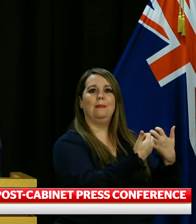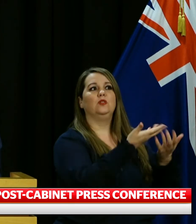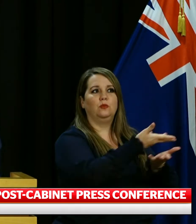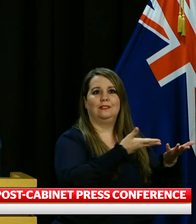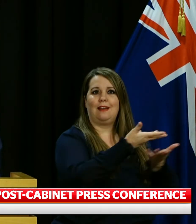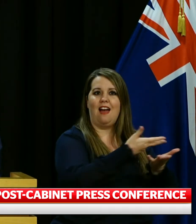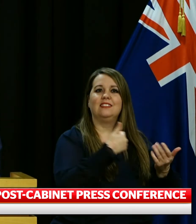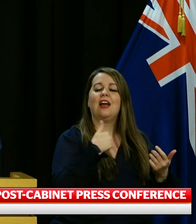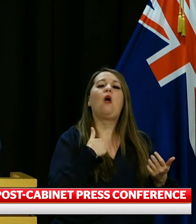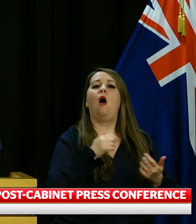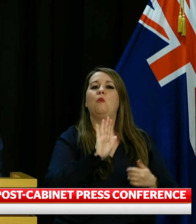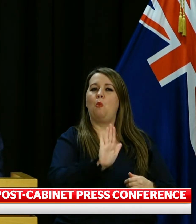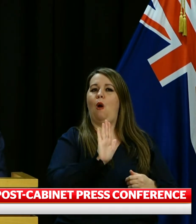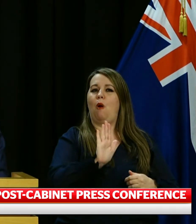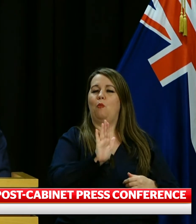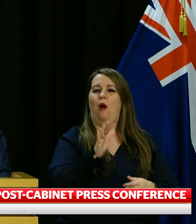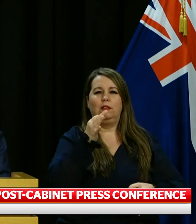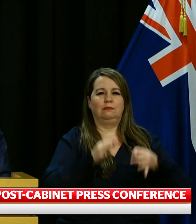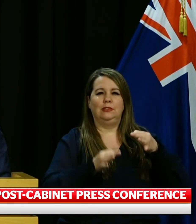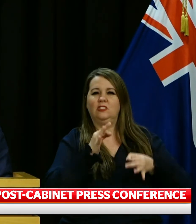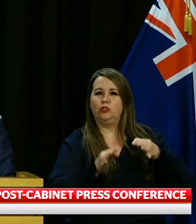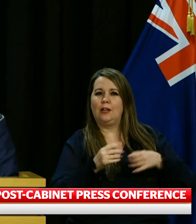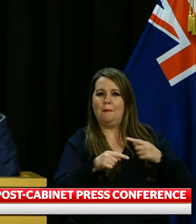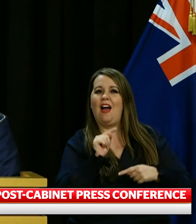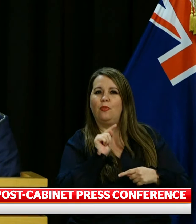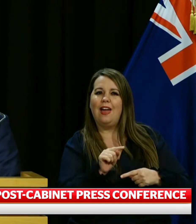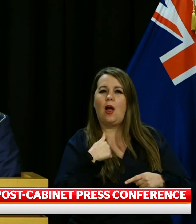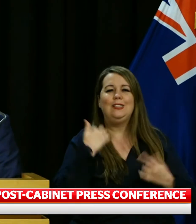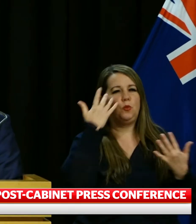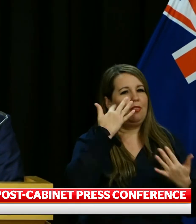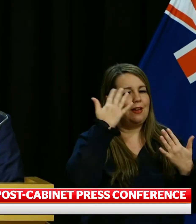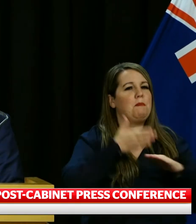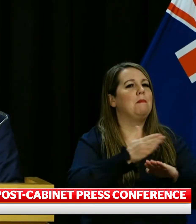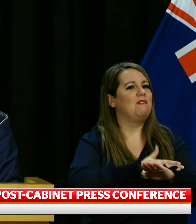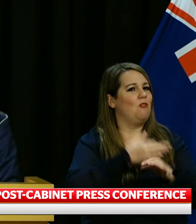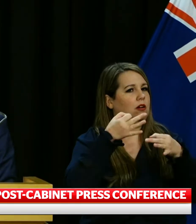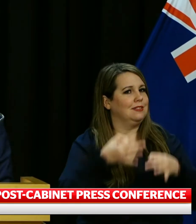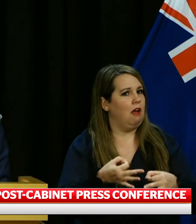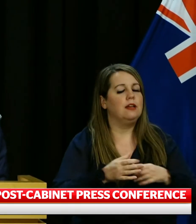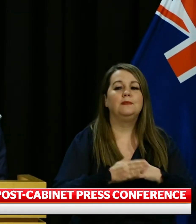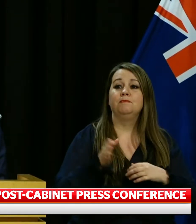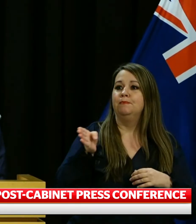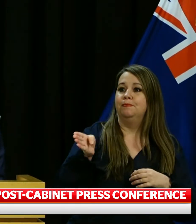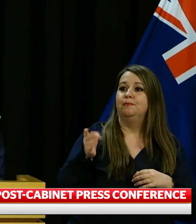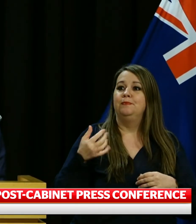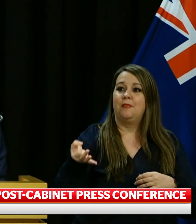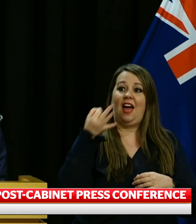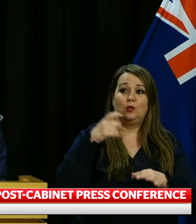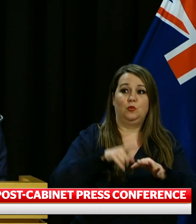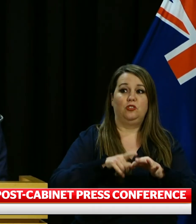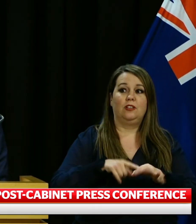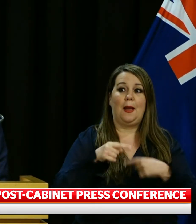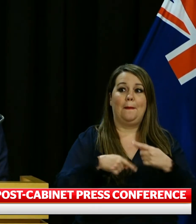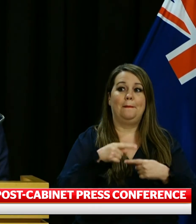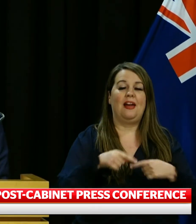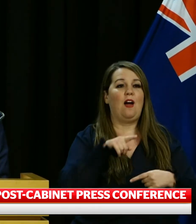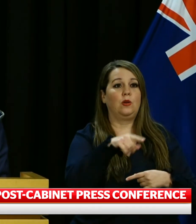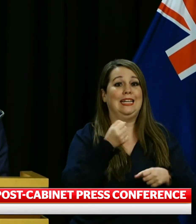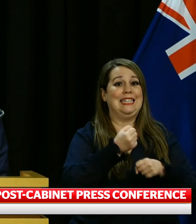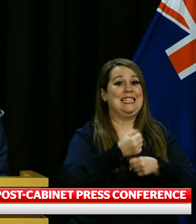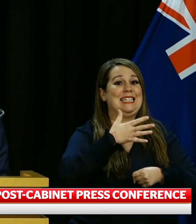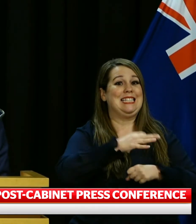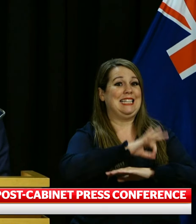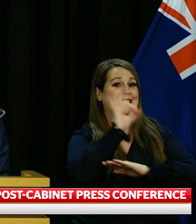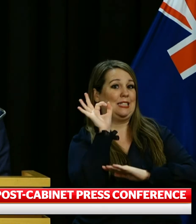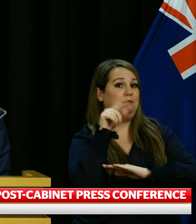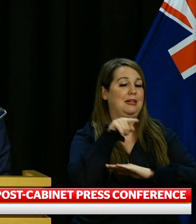I'll reserve my judgment on that until we've had the opportunity to consider it in more detail. What do you make of the response from Gizzy District Council